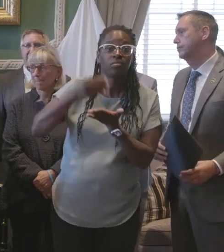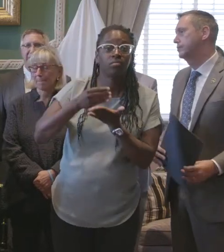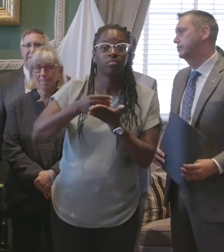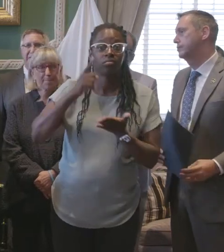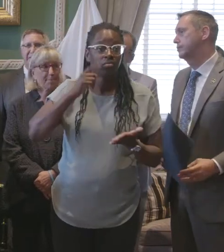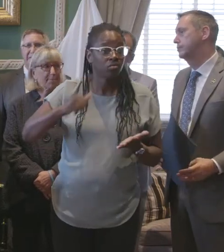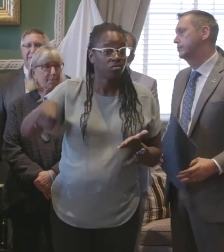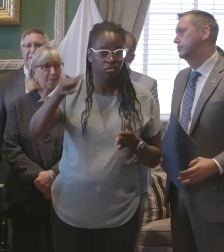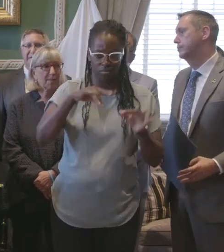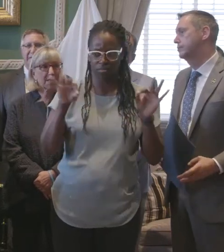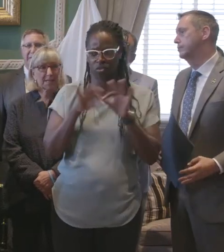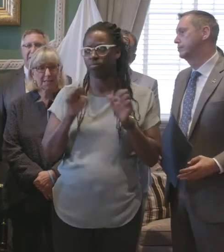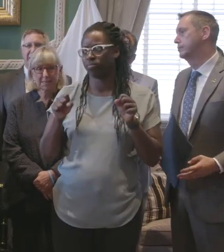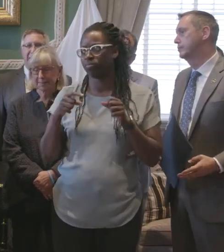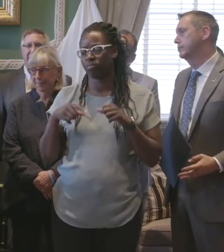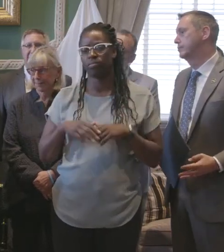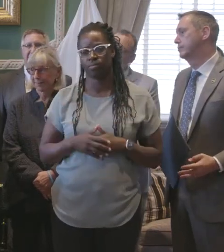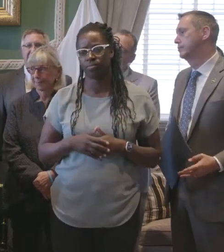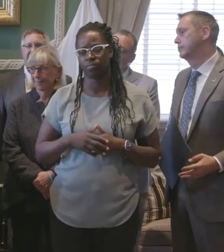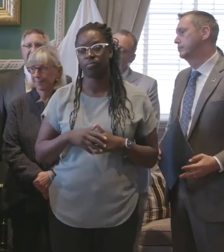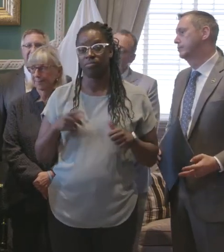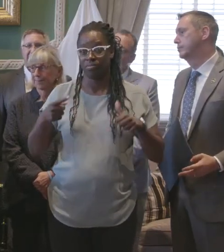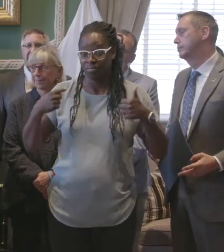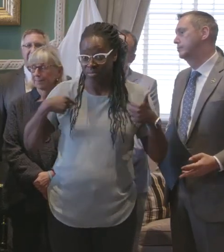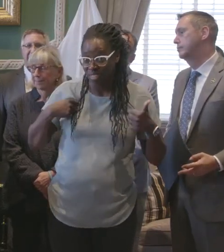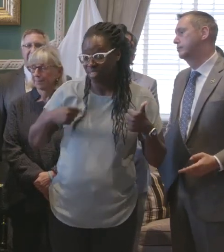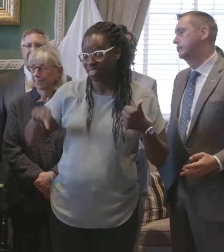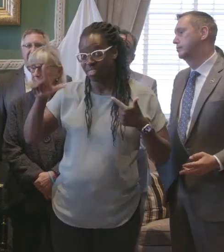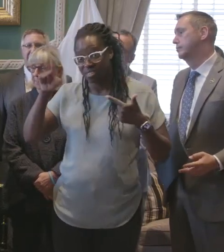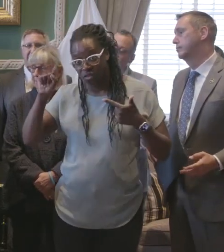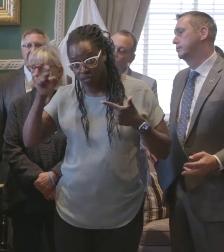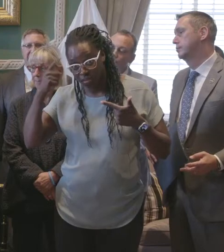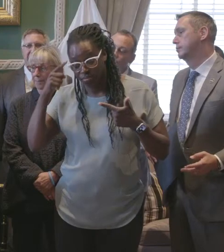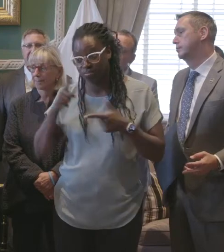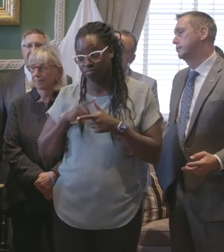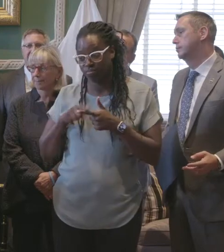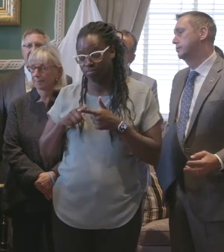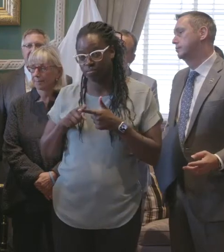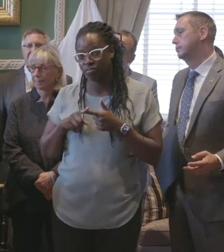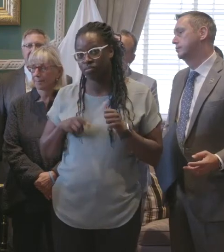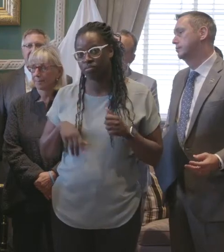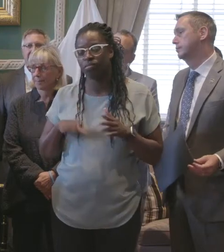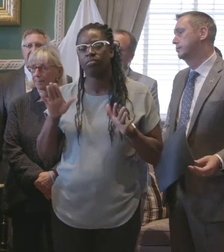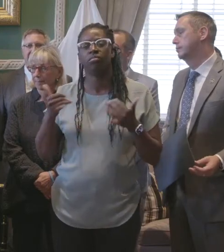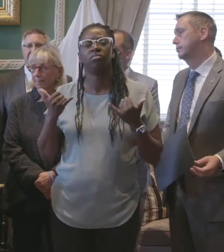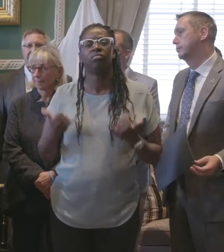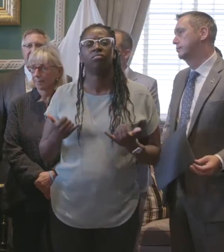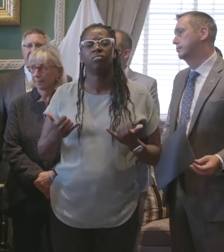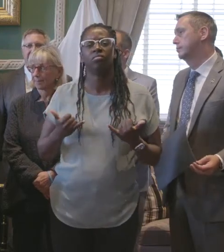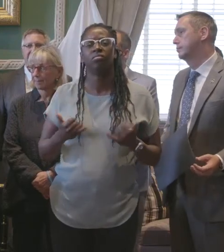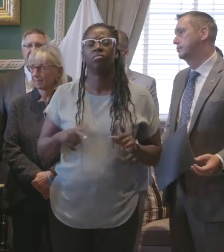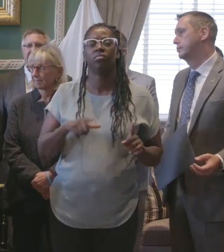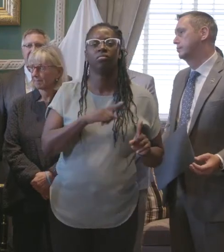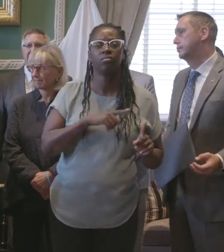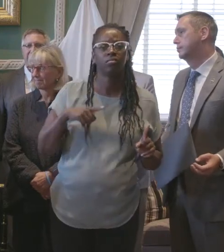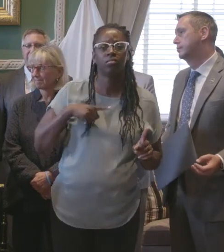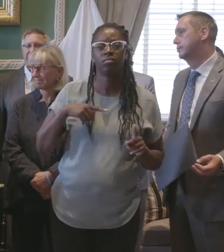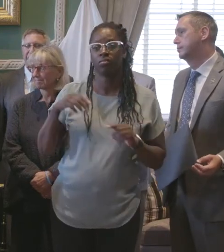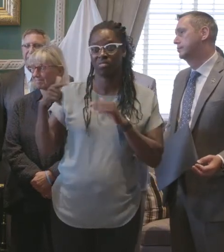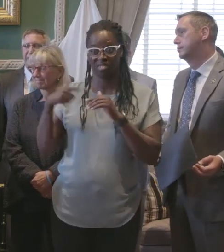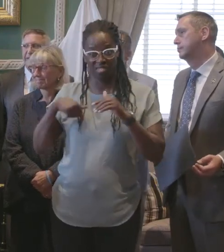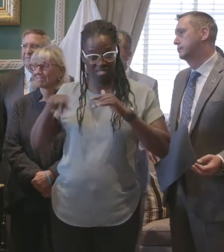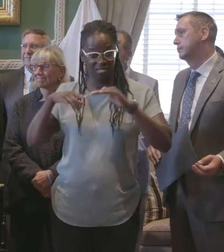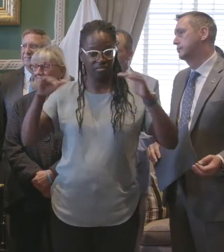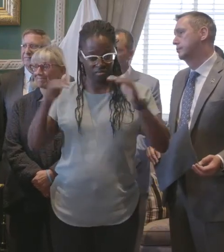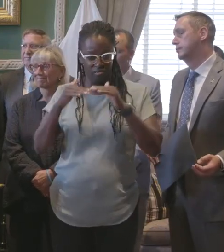important to me and to the Lieutenant Governor, and, you know, I know something that legislative colleagues have been focused on for a while,